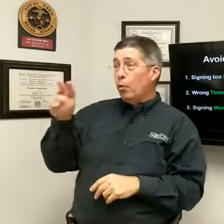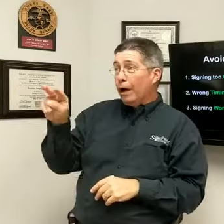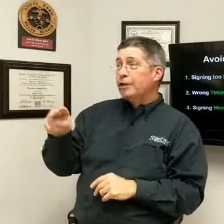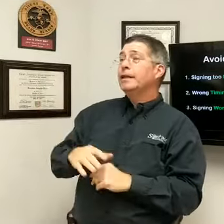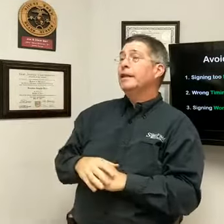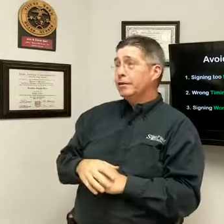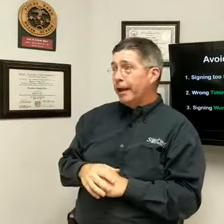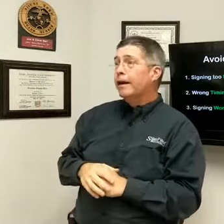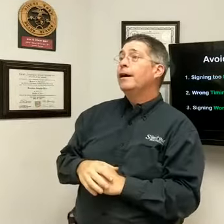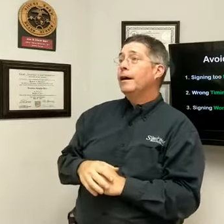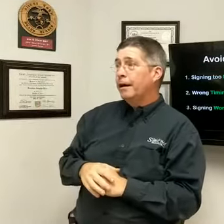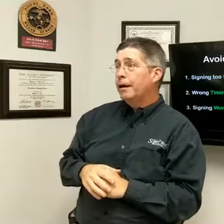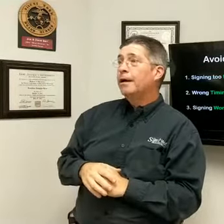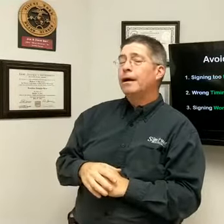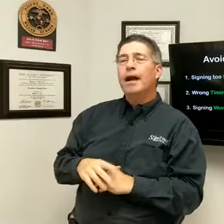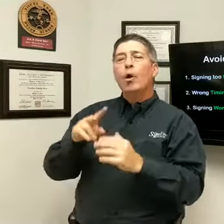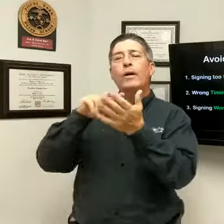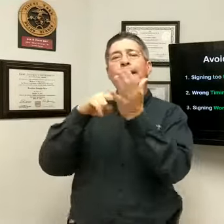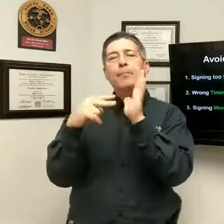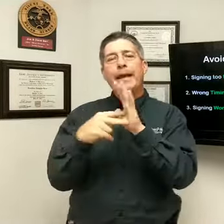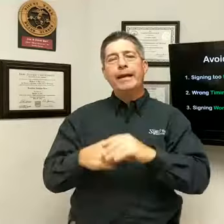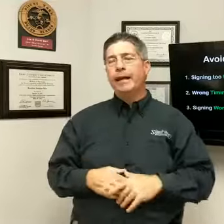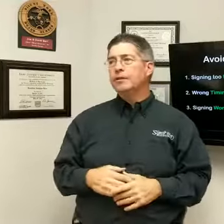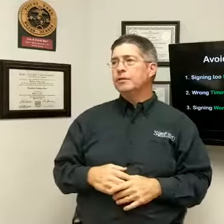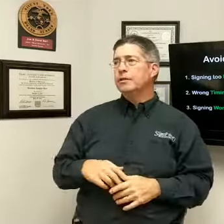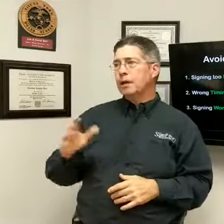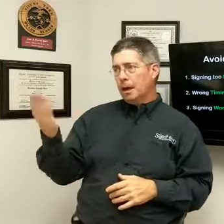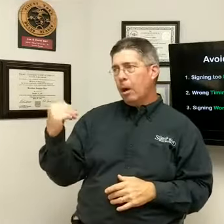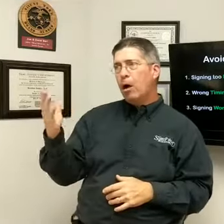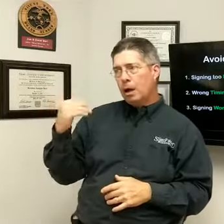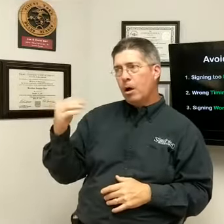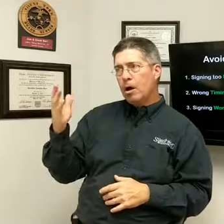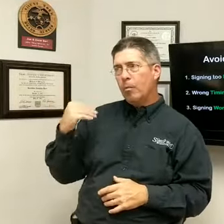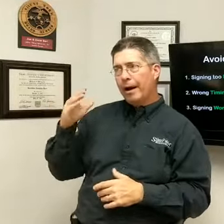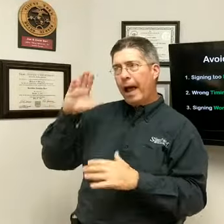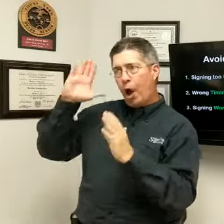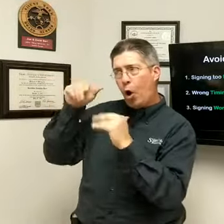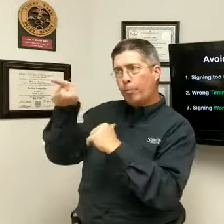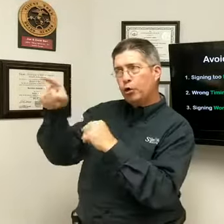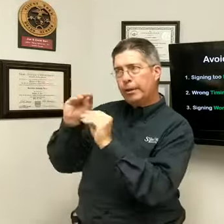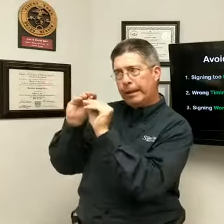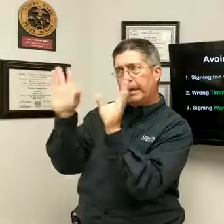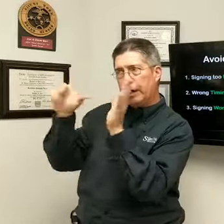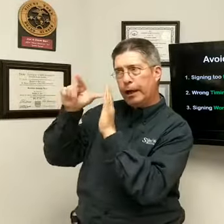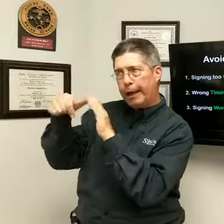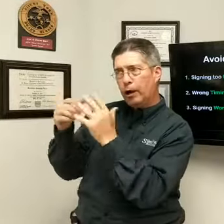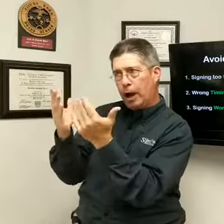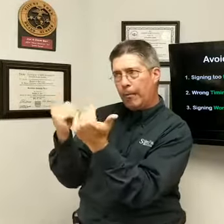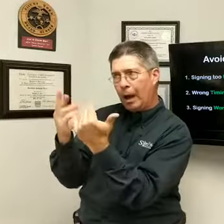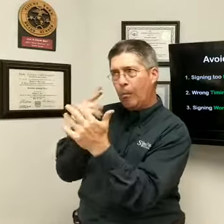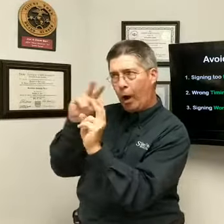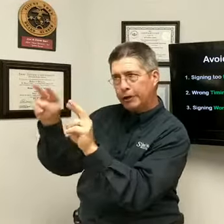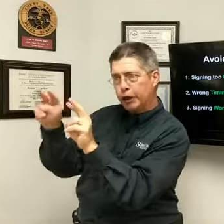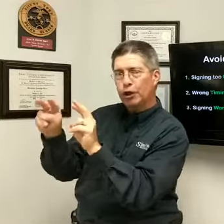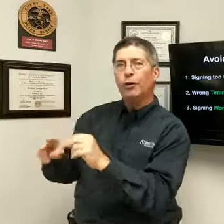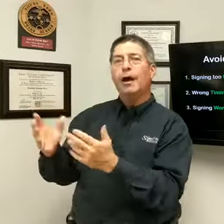watching and they're saying, What they mean is, come on. I hope you can be clear later. I'm watching you. Come